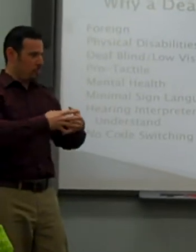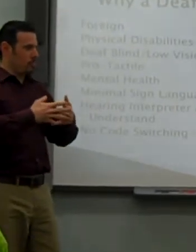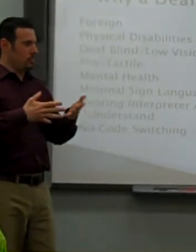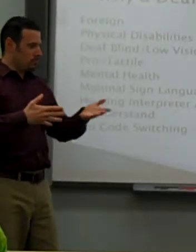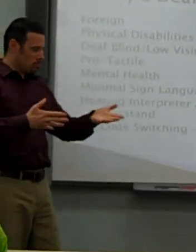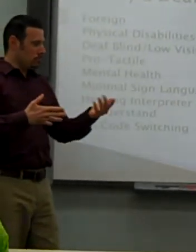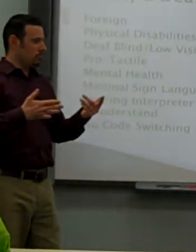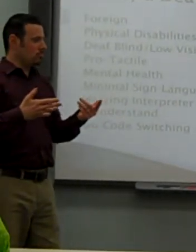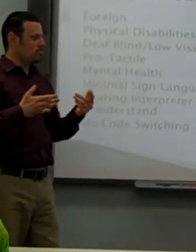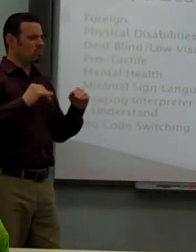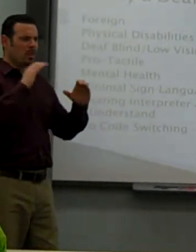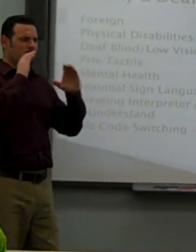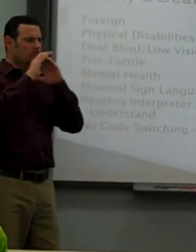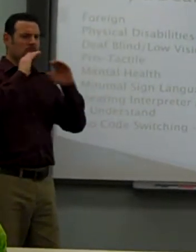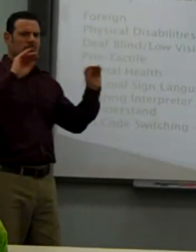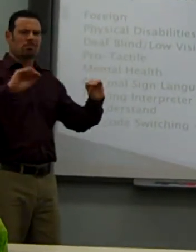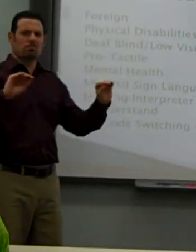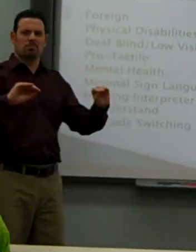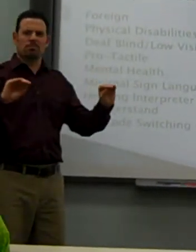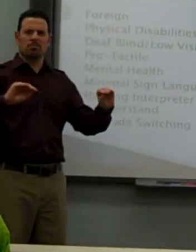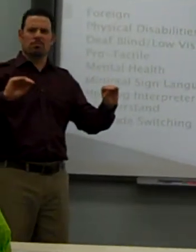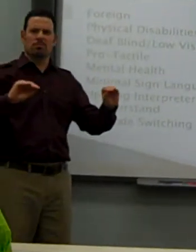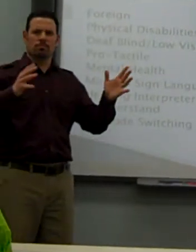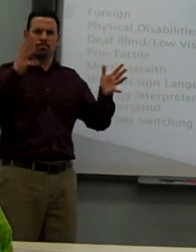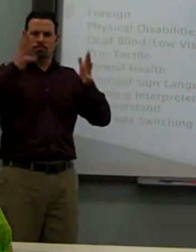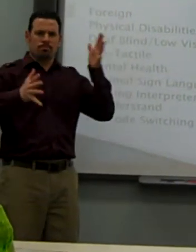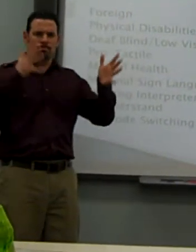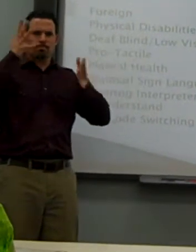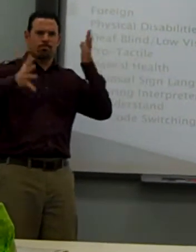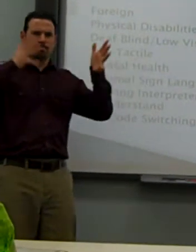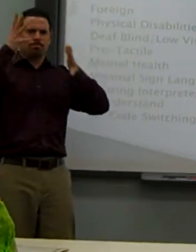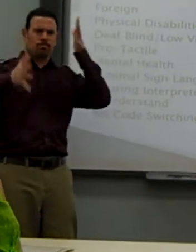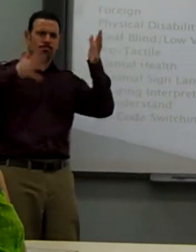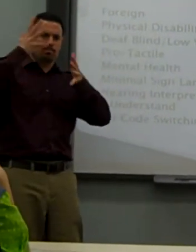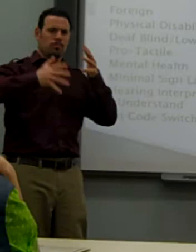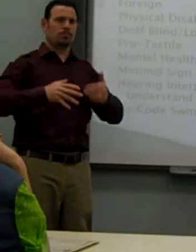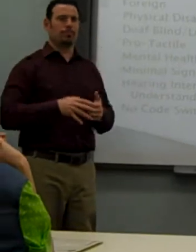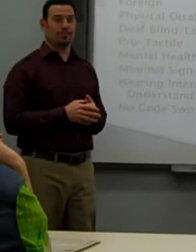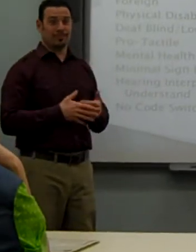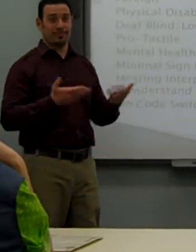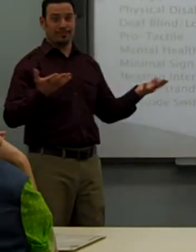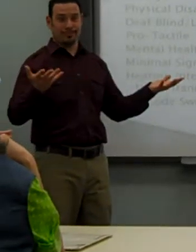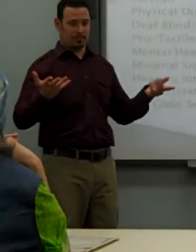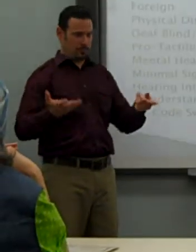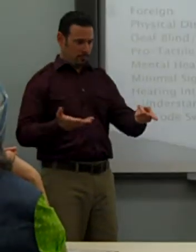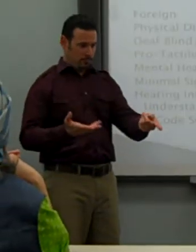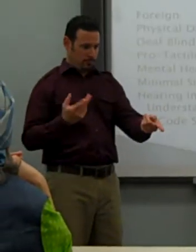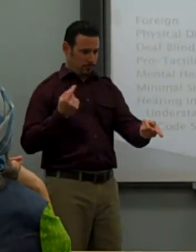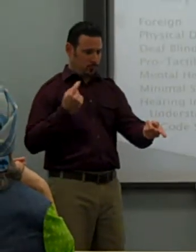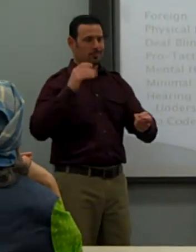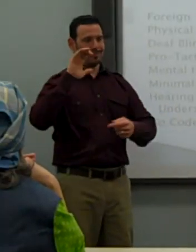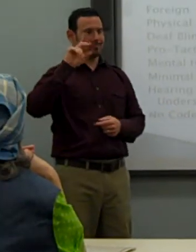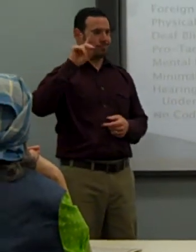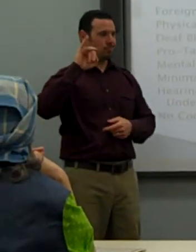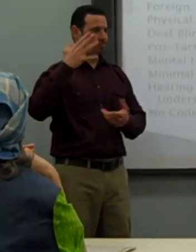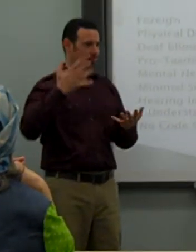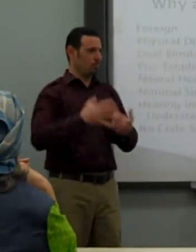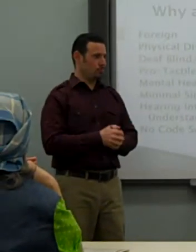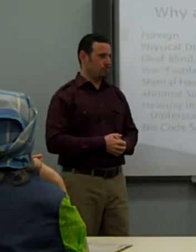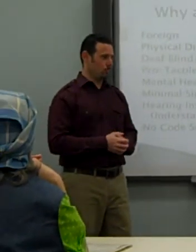Or it could be a person who was deaf and they were born in America who maybe didn't have a lot of communication access growing up, so there's a lot of gesturing happening.